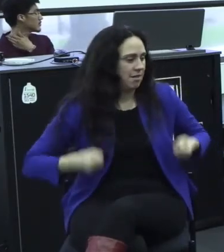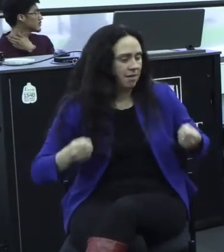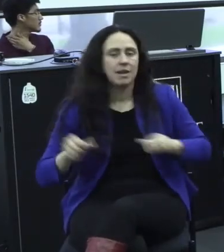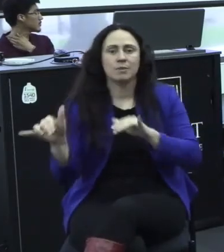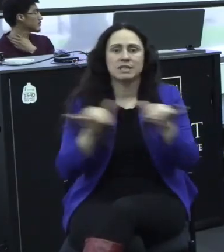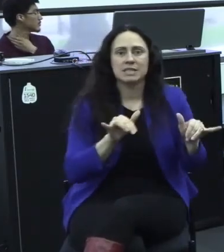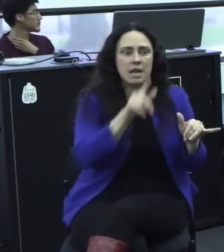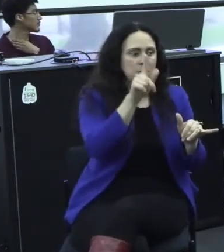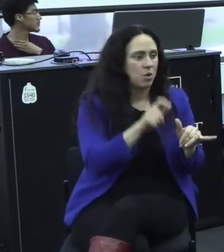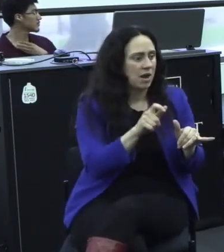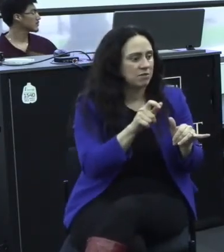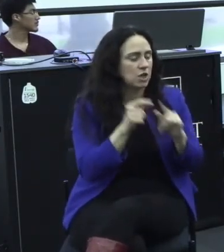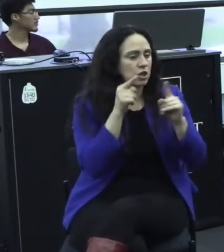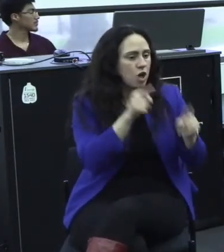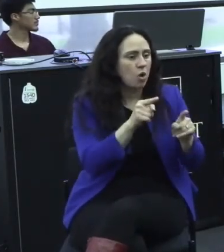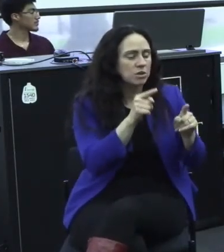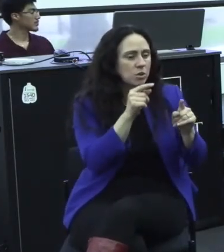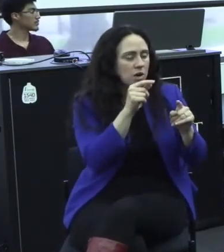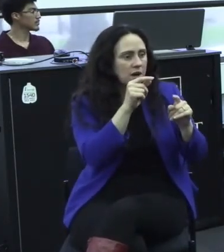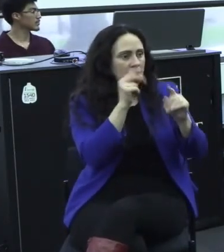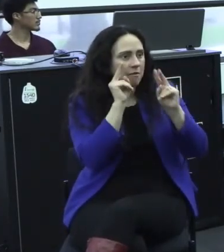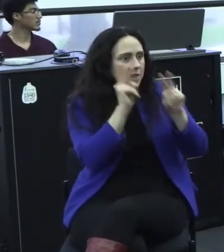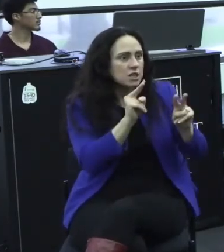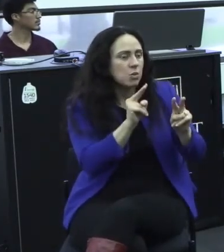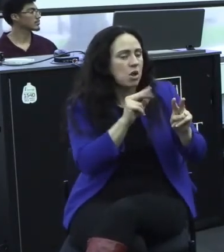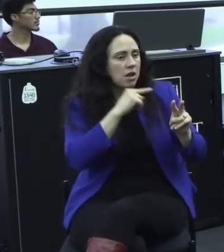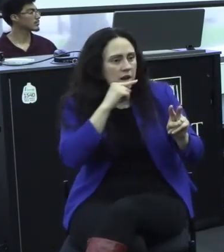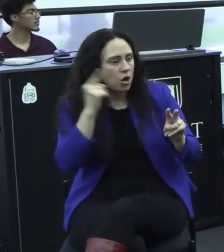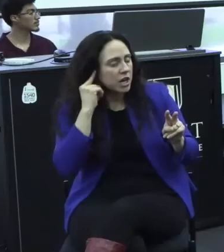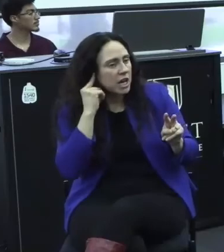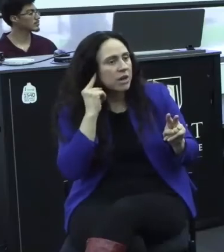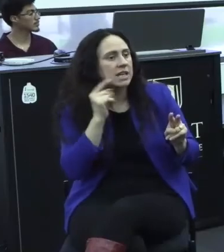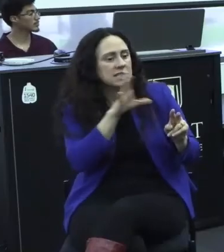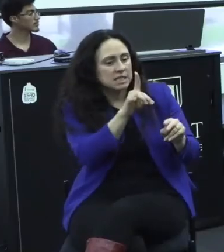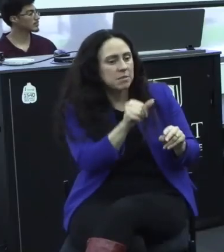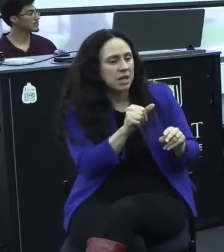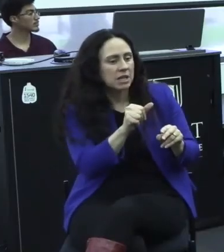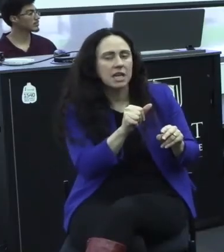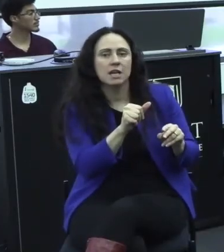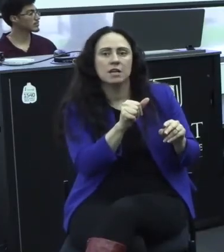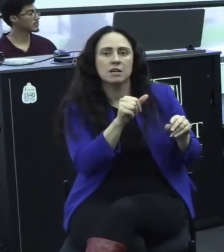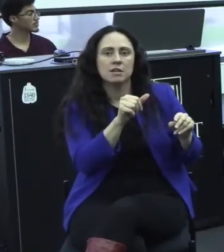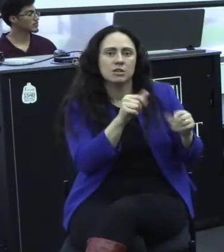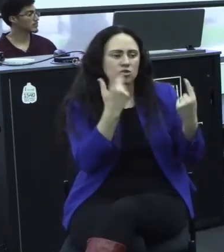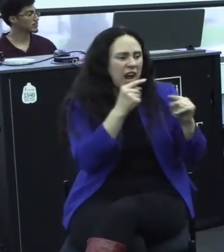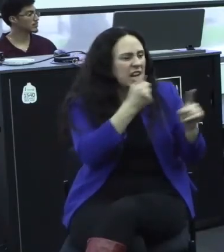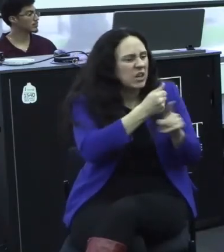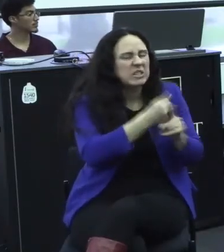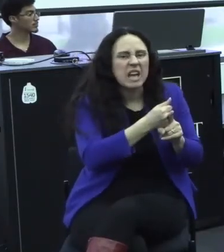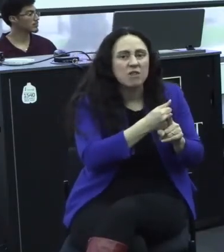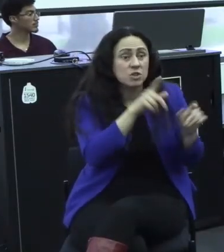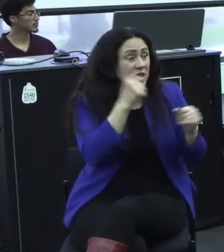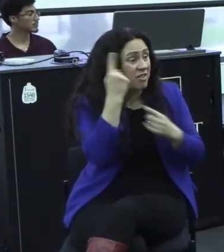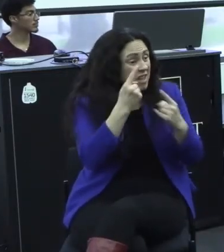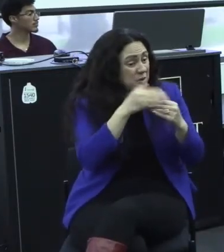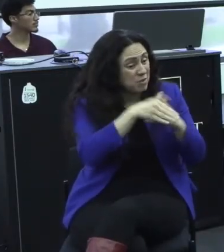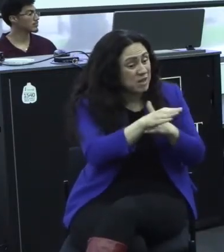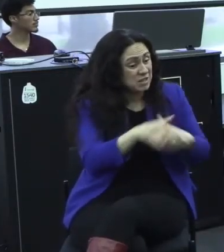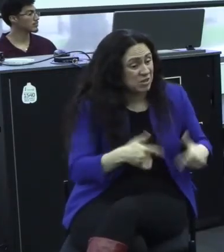into, visual disability, into hearing disability, put your mind into it, so you can actually think about it for the rest of your life as a